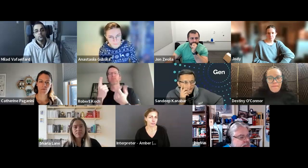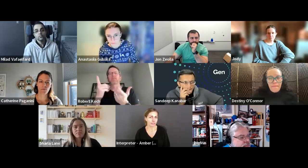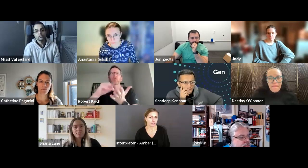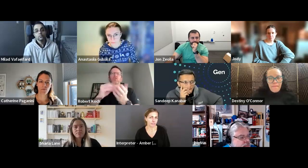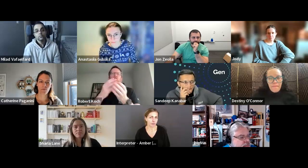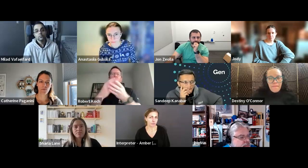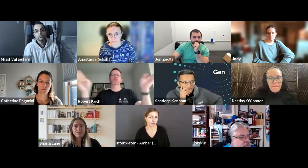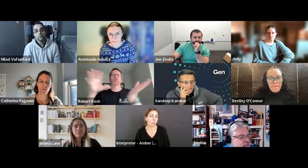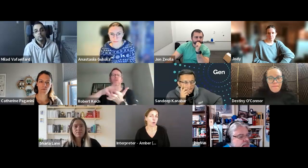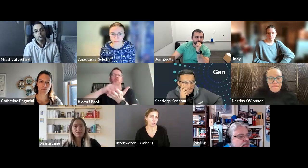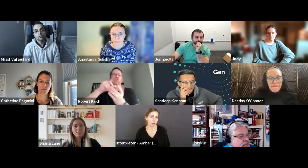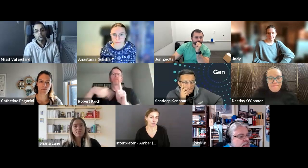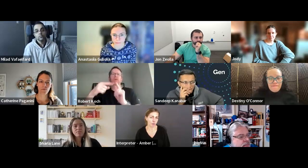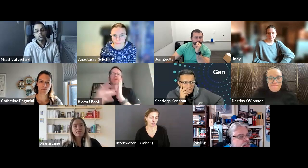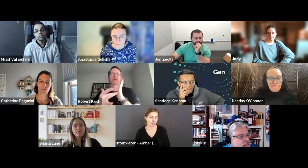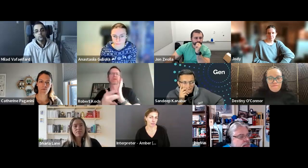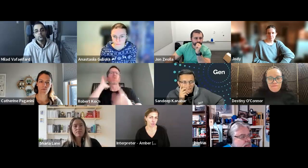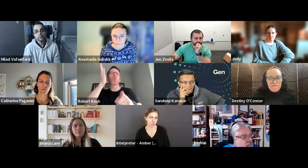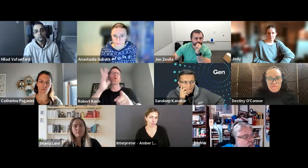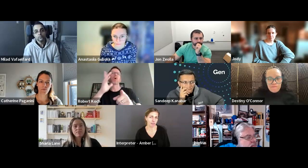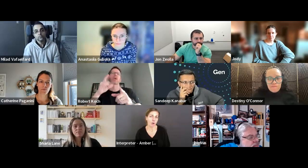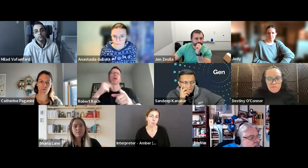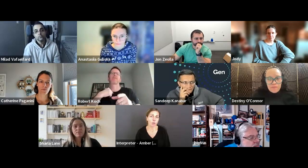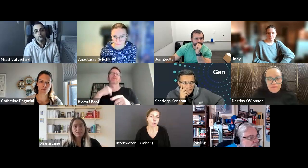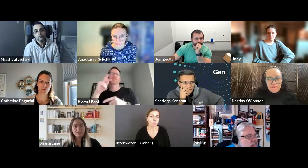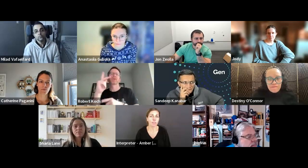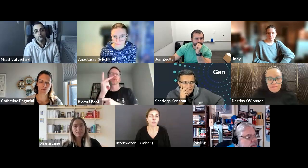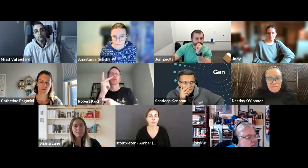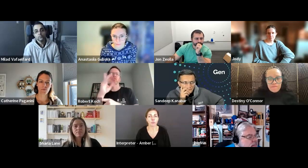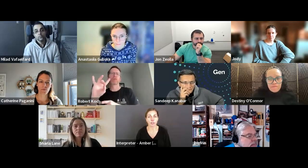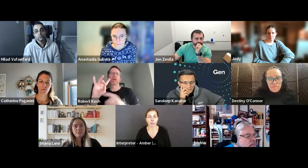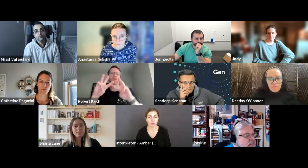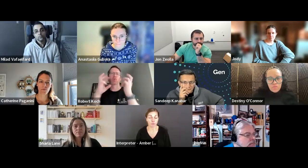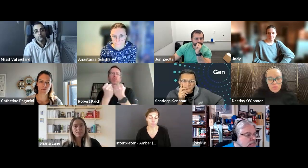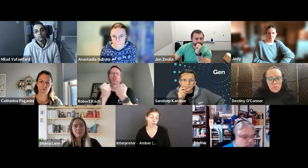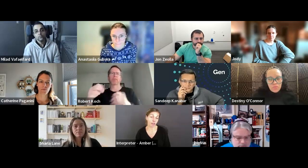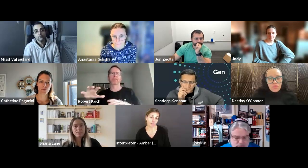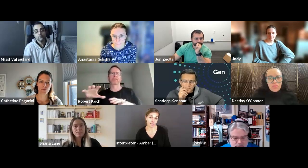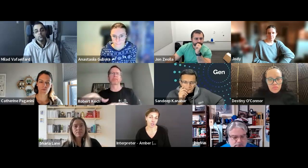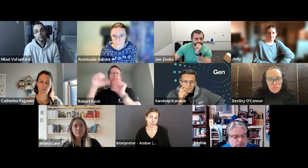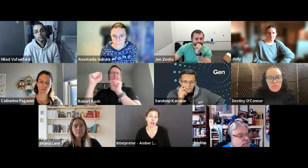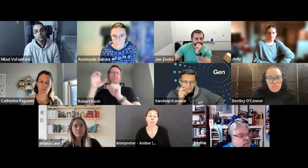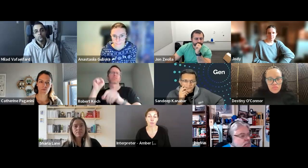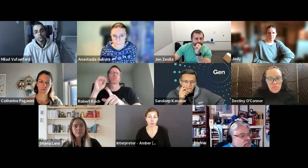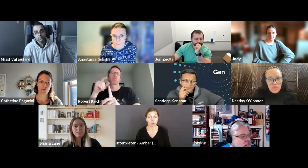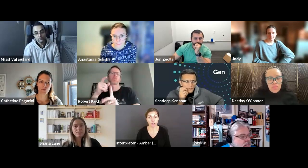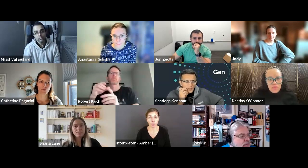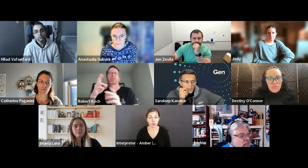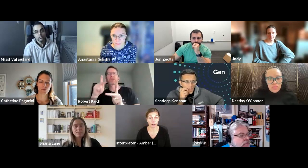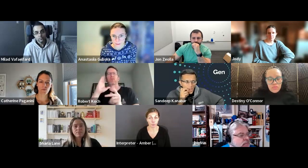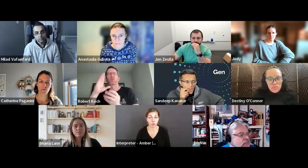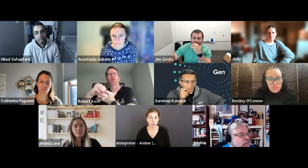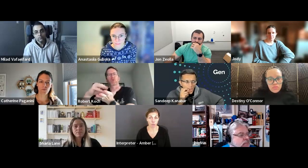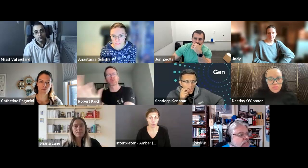are different for a workshop versus mentorship. Workshop would be general learning about technology. I'm going to be hosting